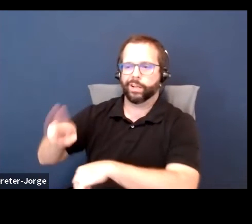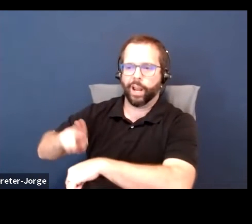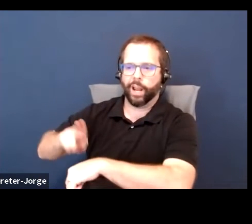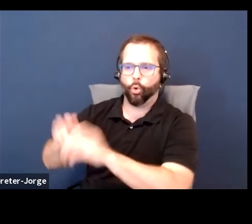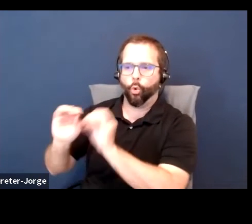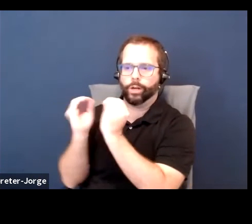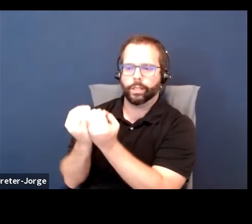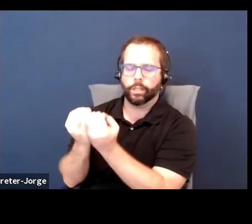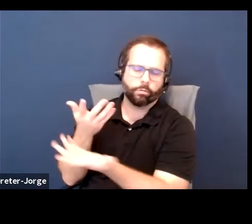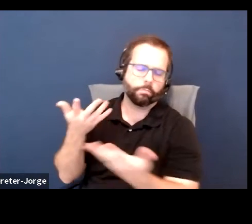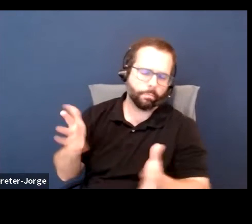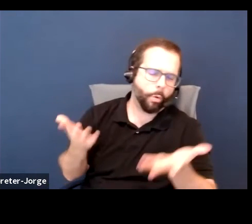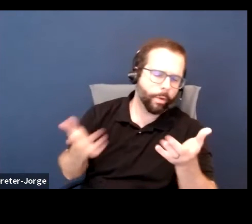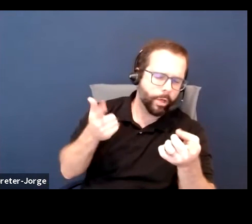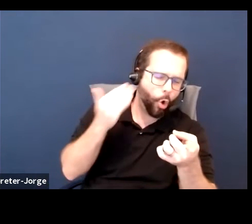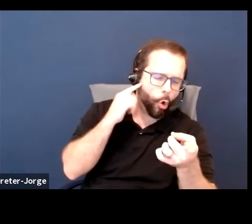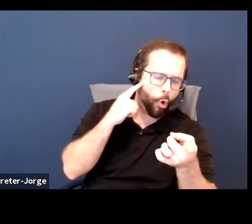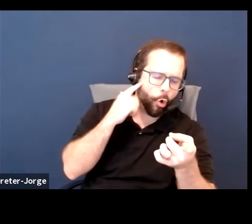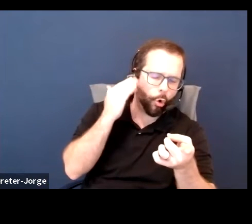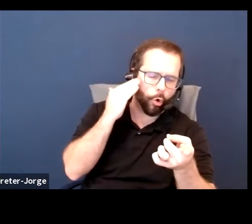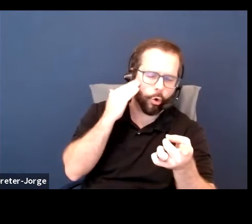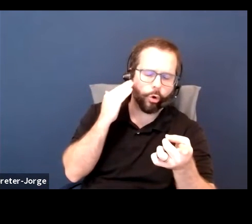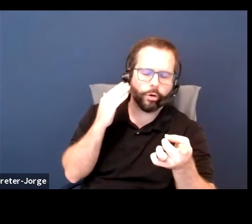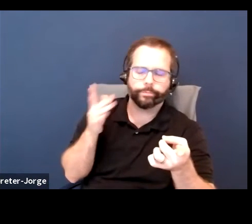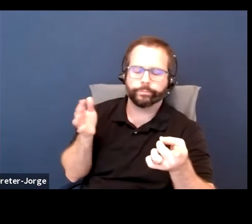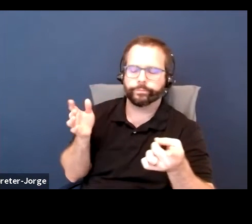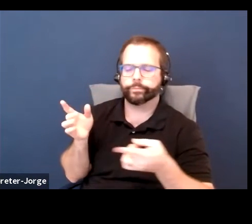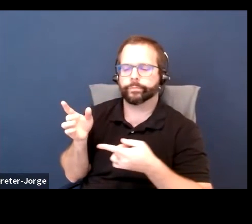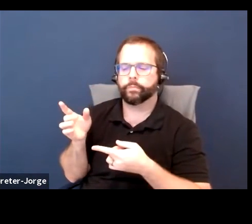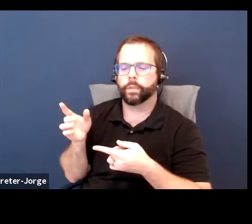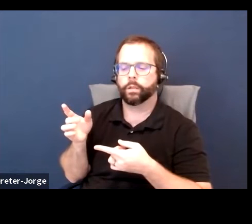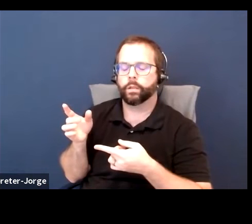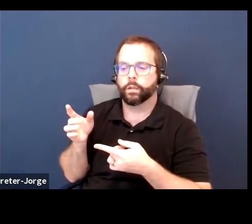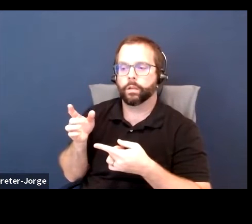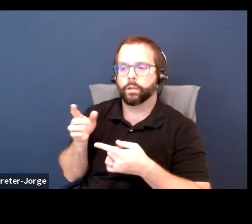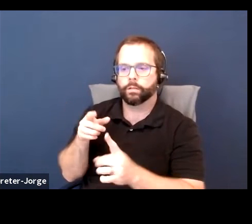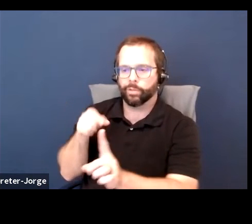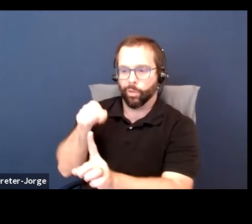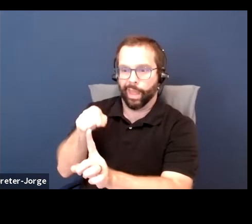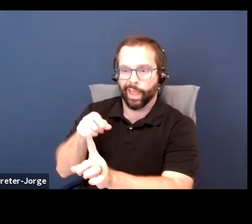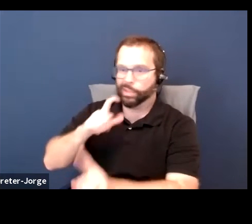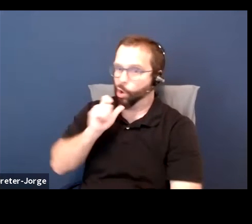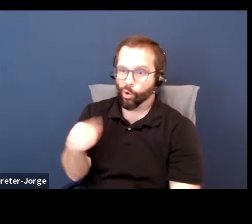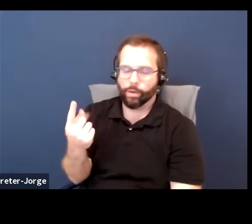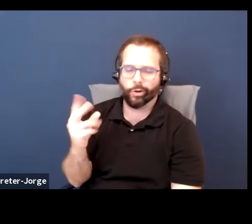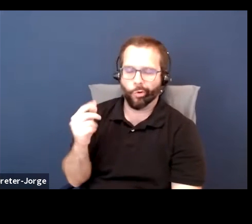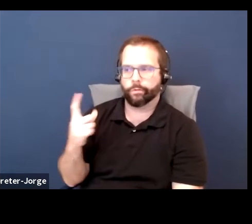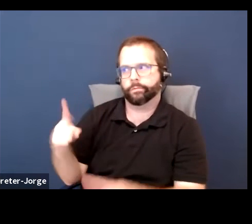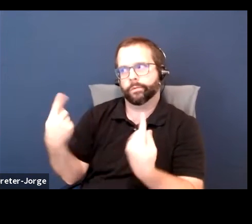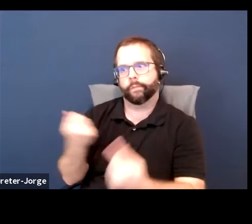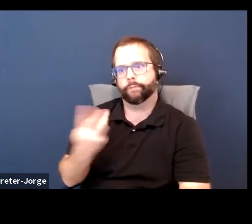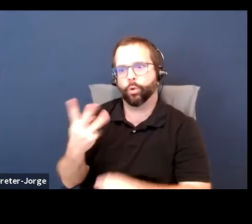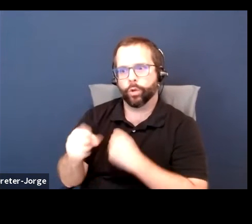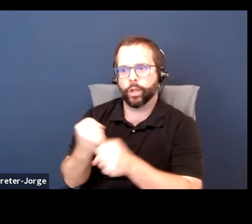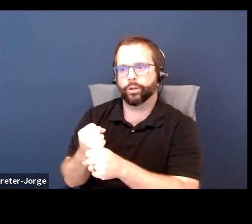heard about. They've gone through several of them over the last several years because they're